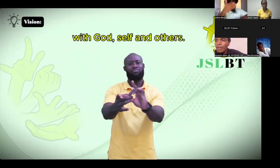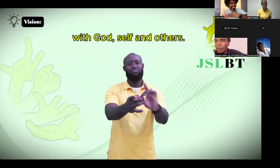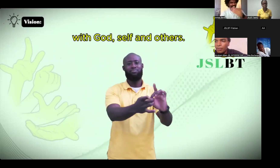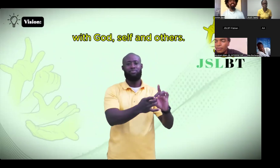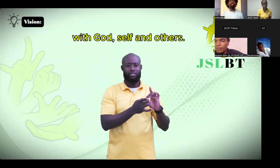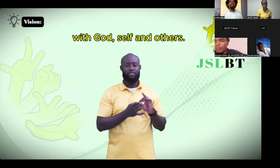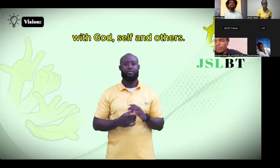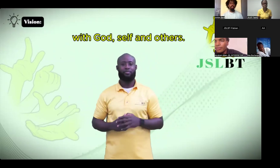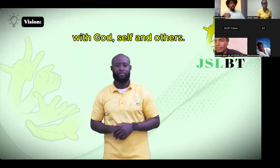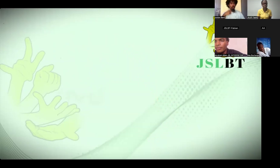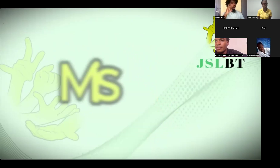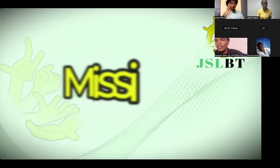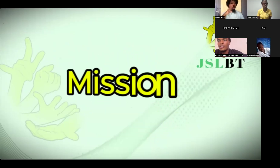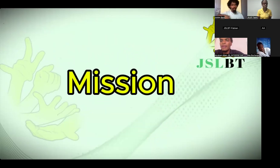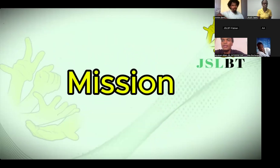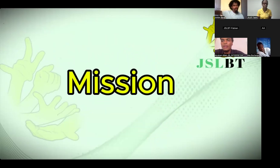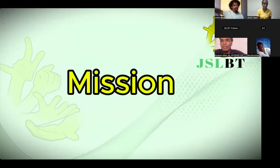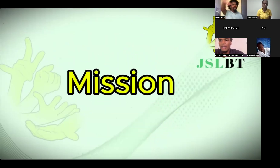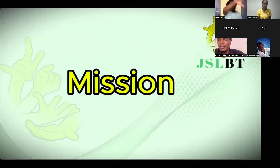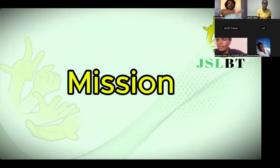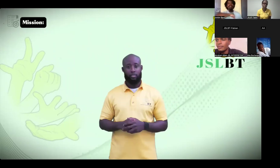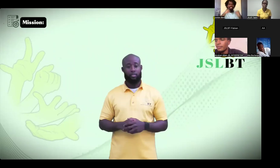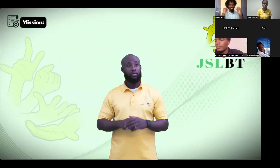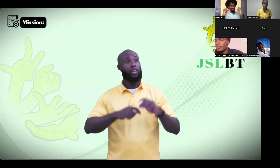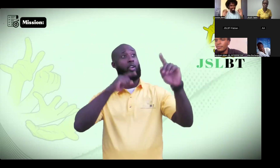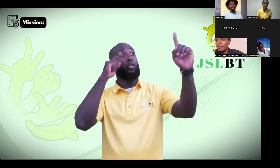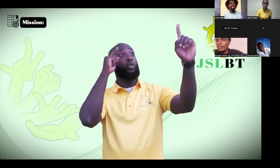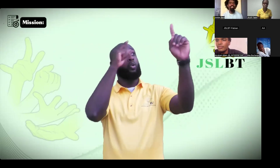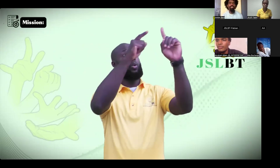people to be unified.